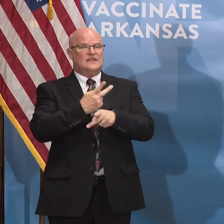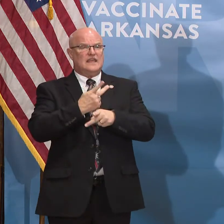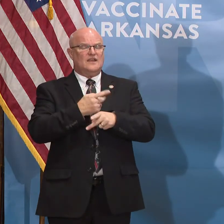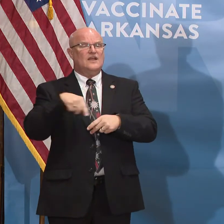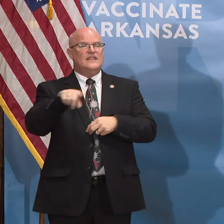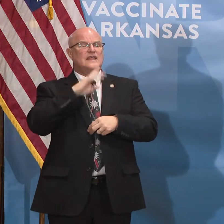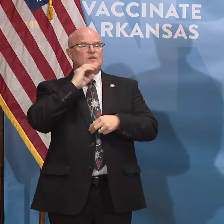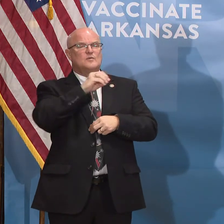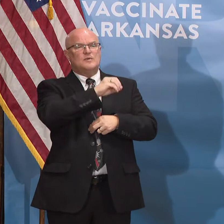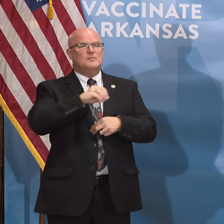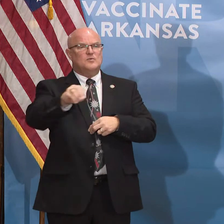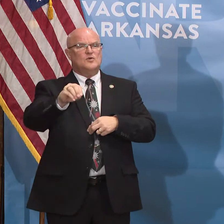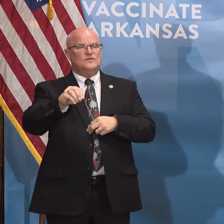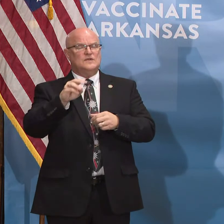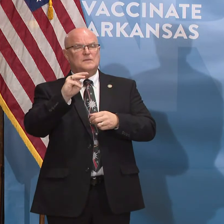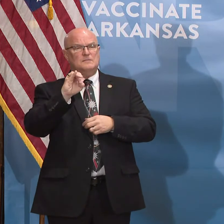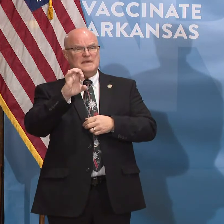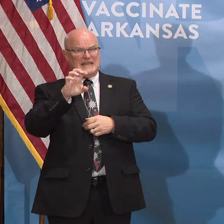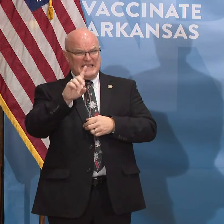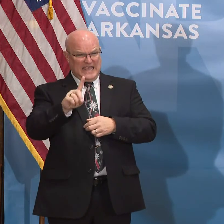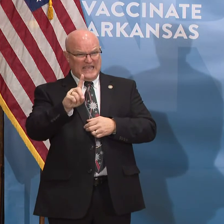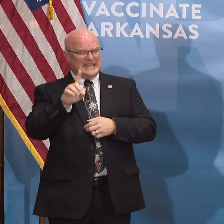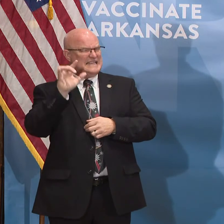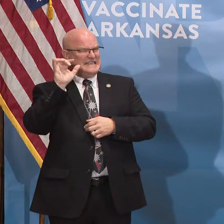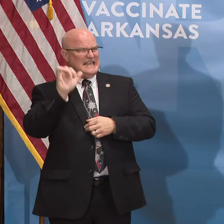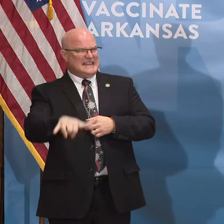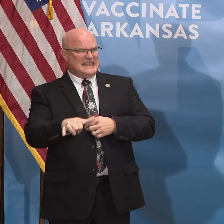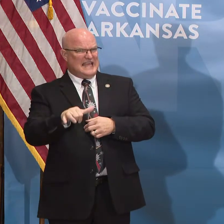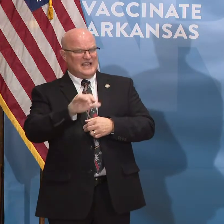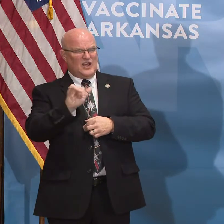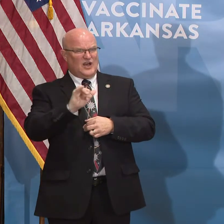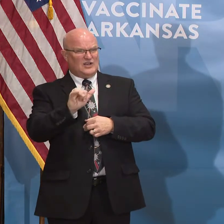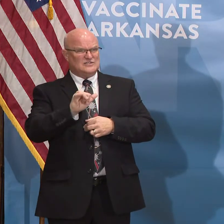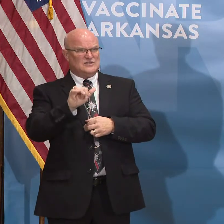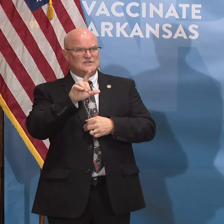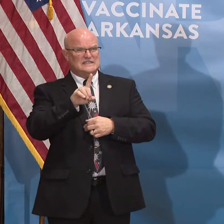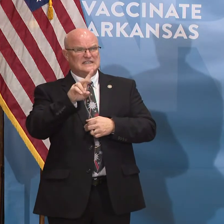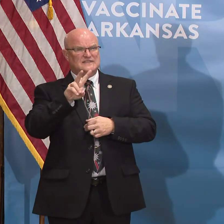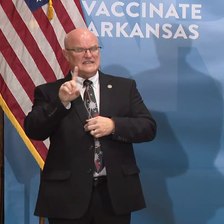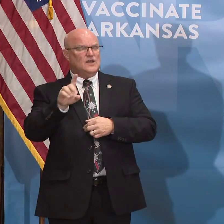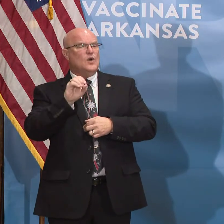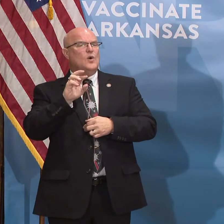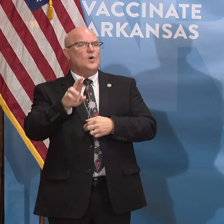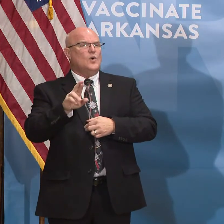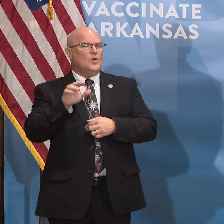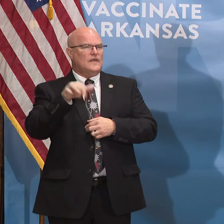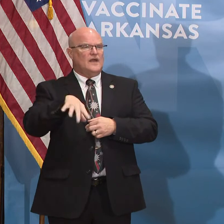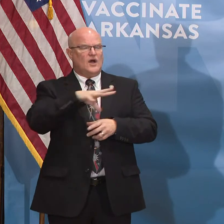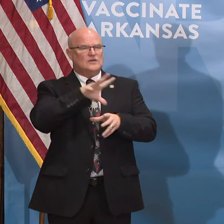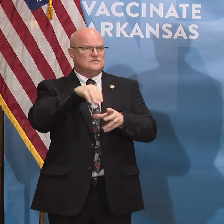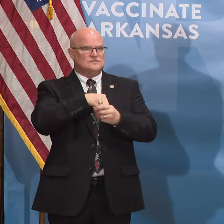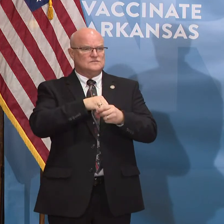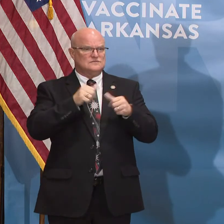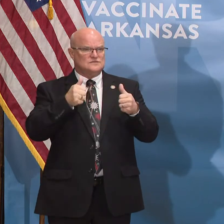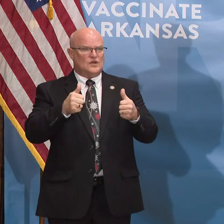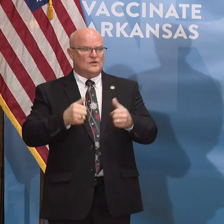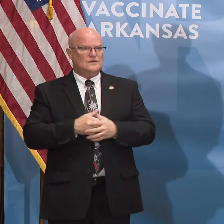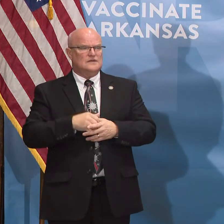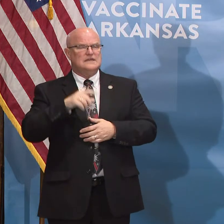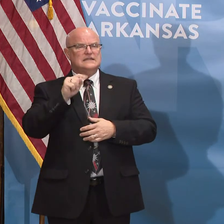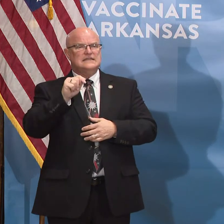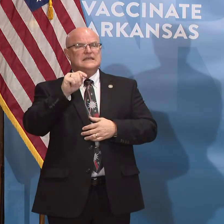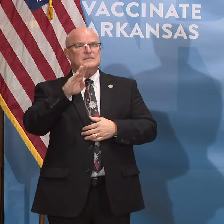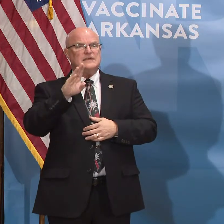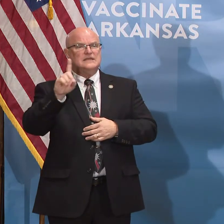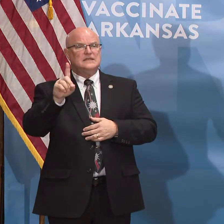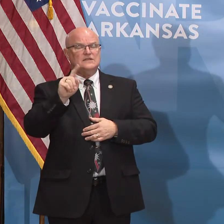they would be moved to traditional Medicaid. Are those two elements also TBD, or are they all systems go? TBD